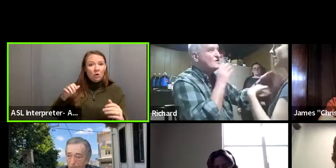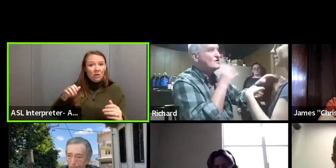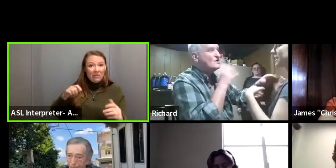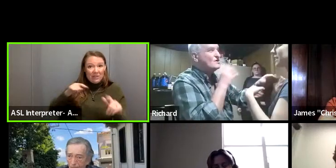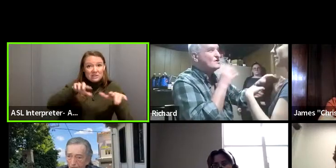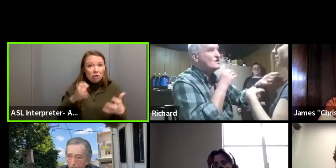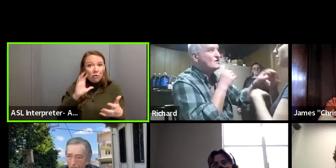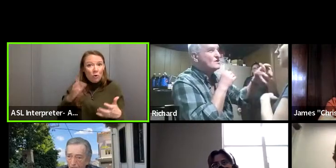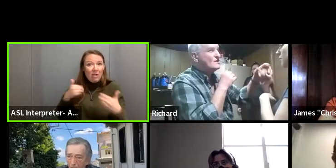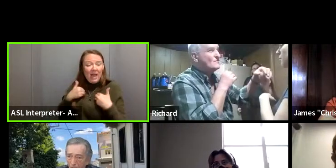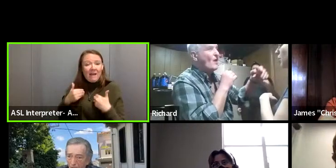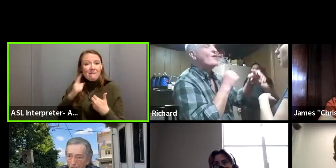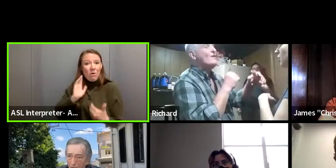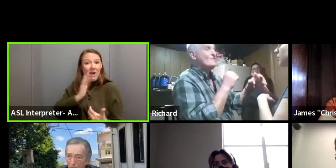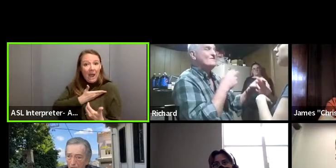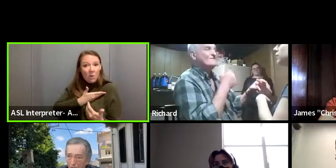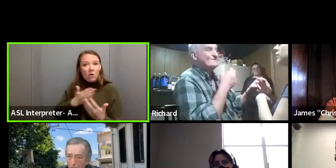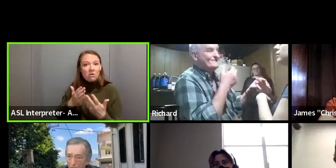priority?